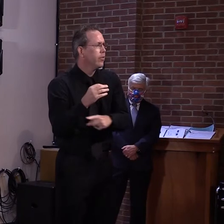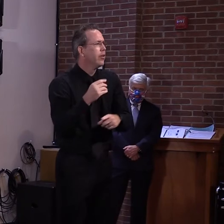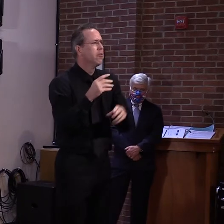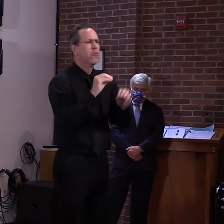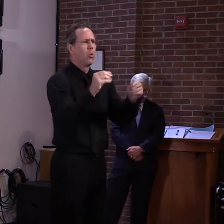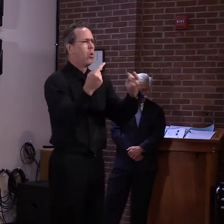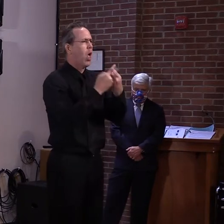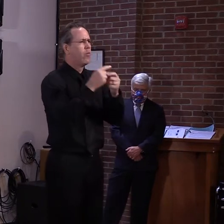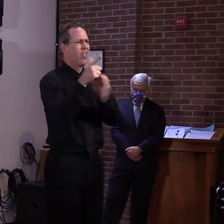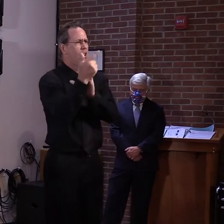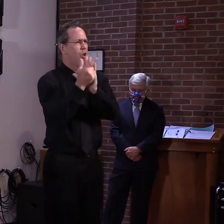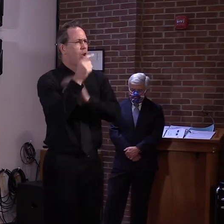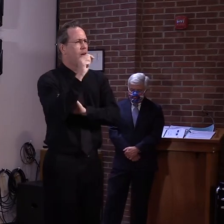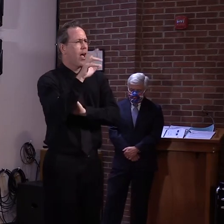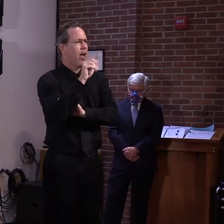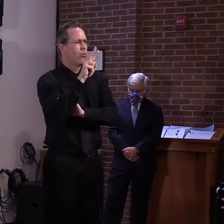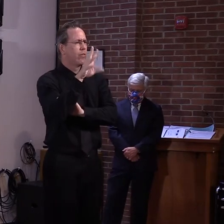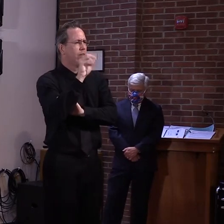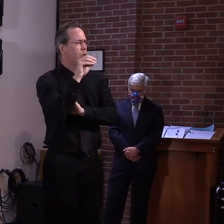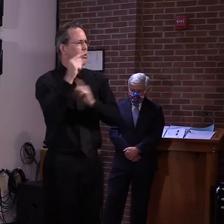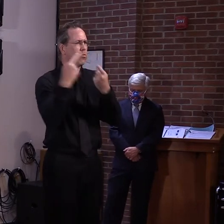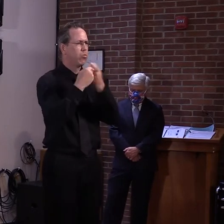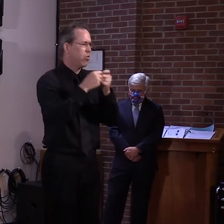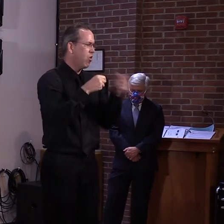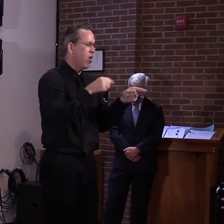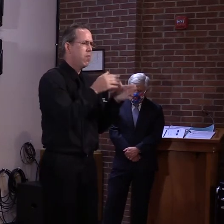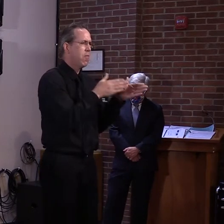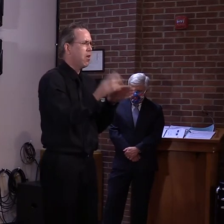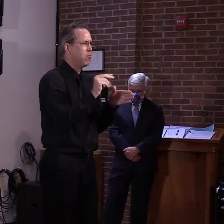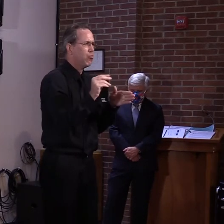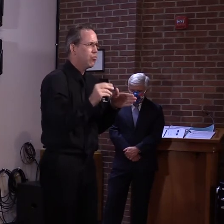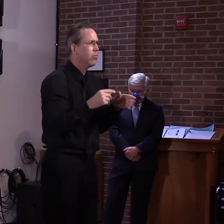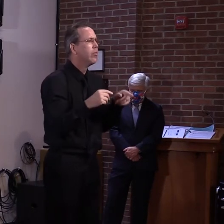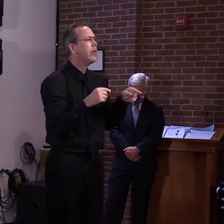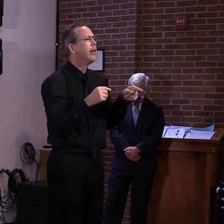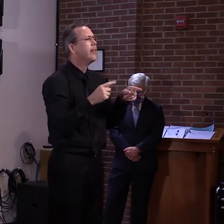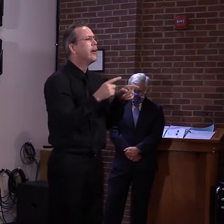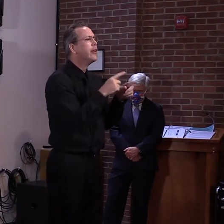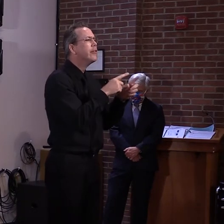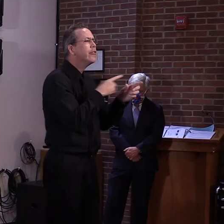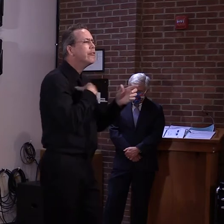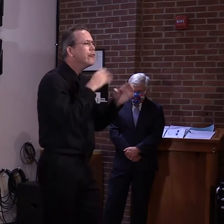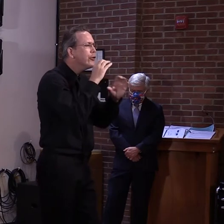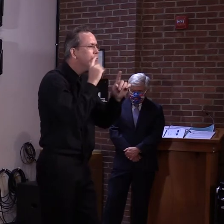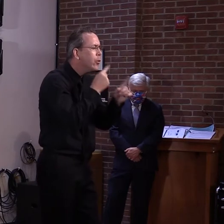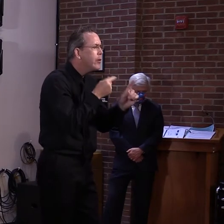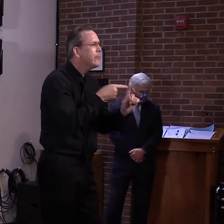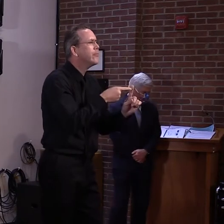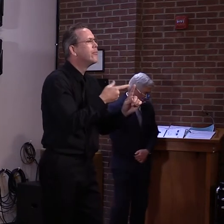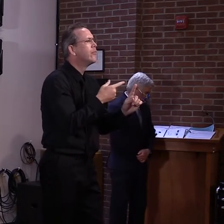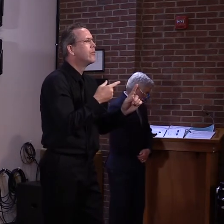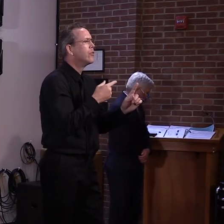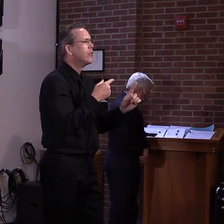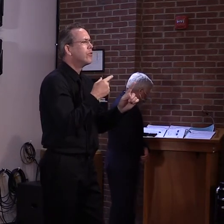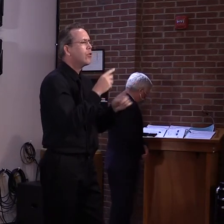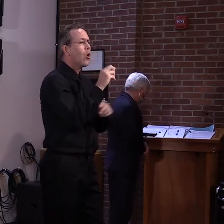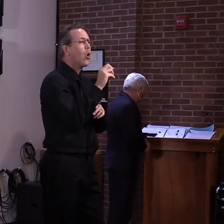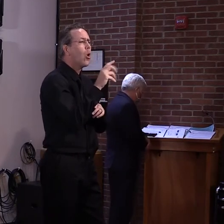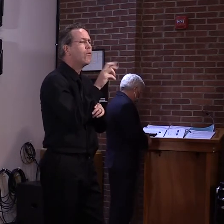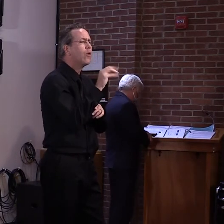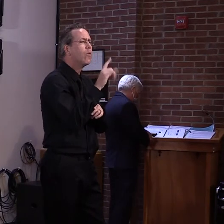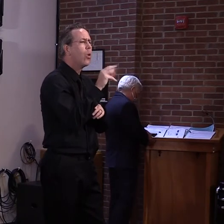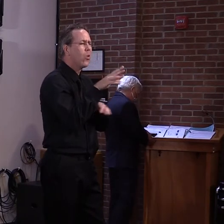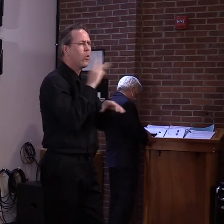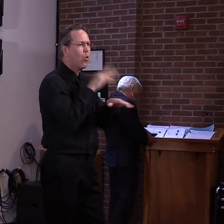the 3-acre permit and the concerns that many have raised regarding sewer overflows. Both of those are complex and